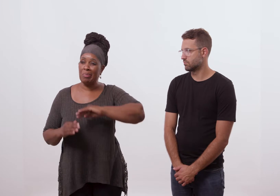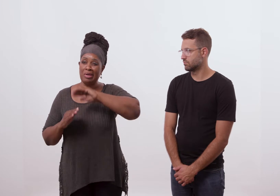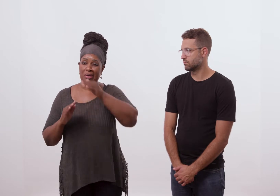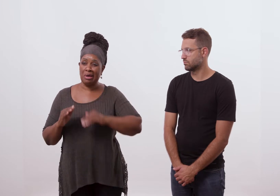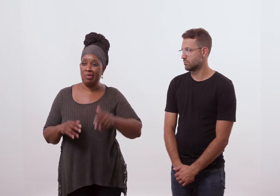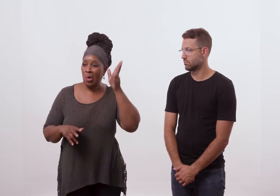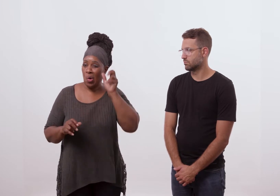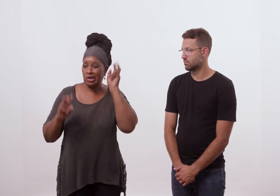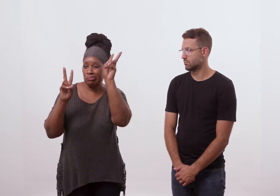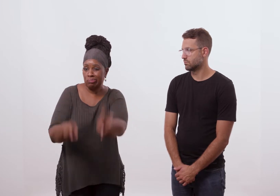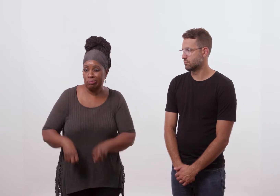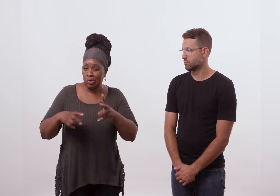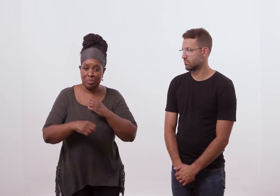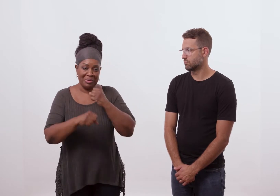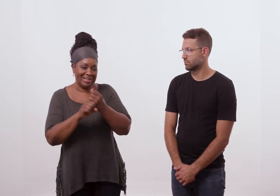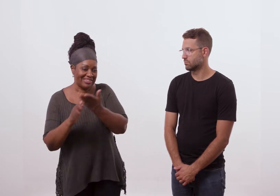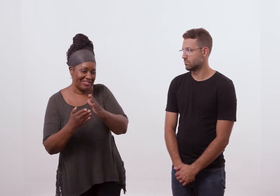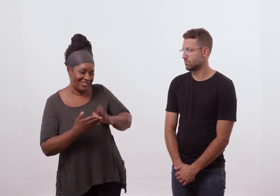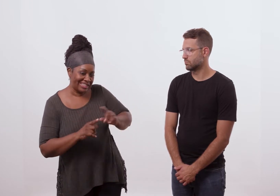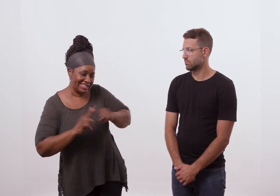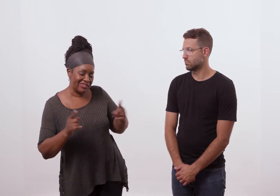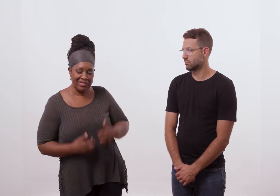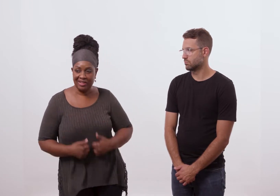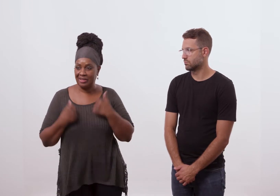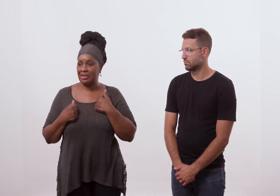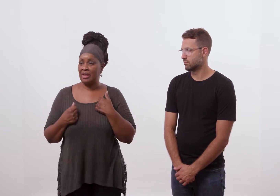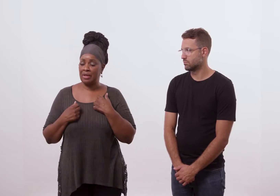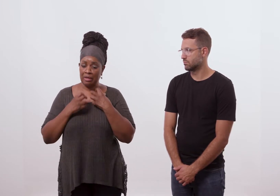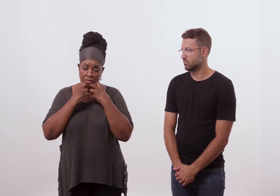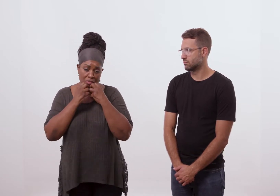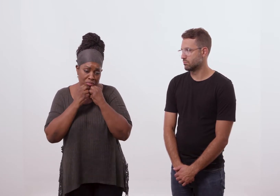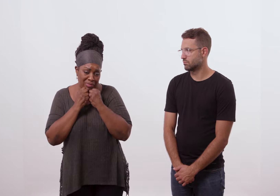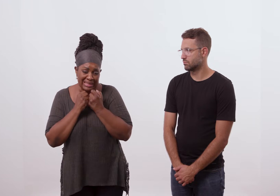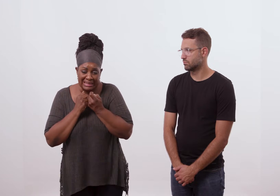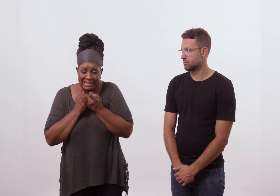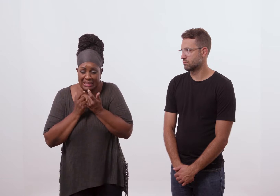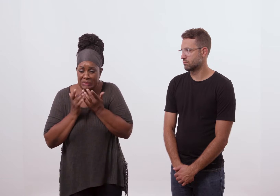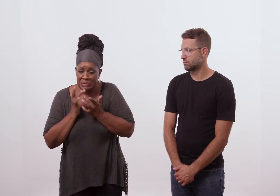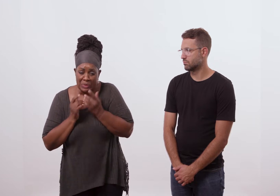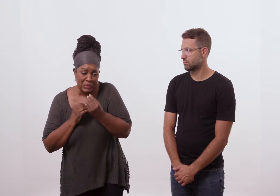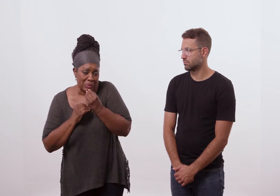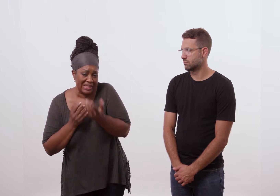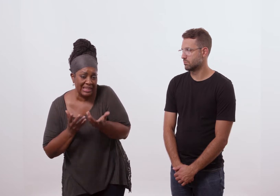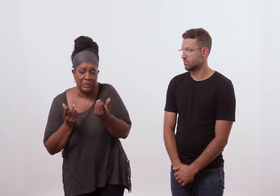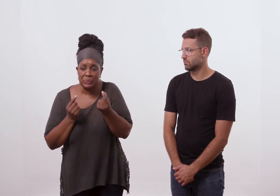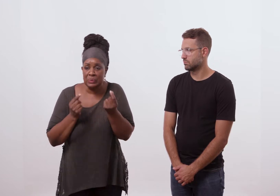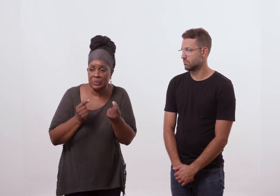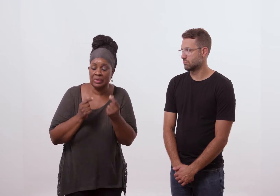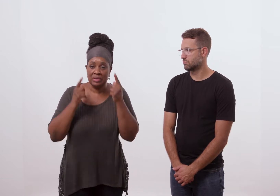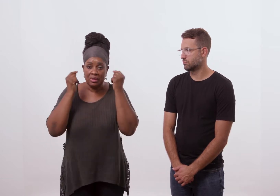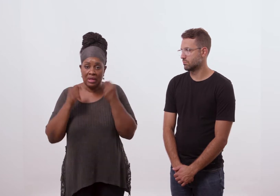Zwoots, who are protected by the village, there is precious little game to eat. So the elves